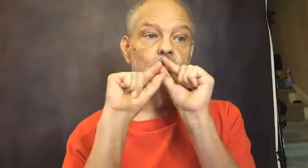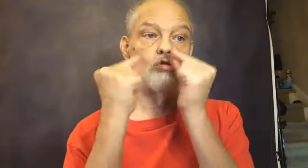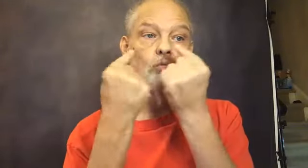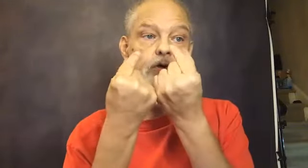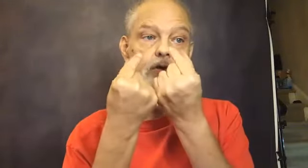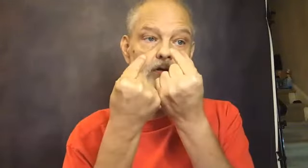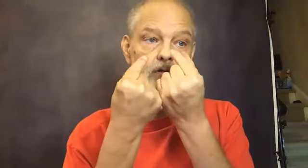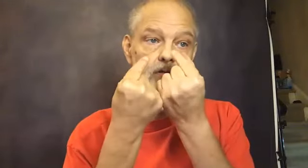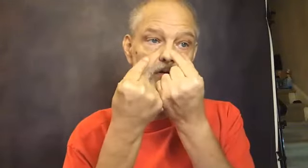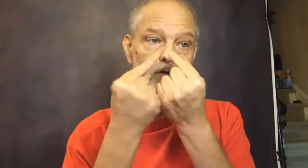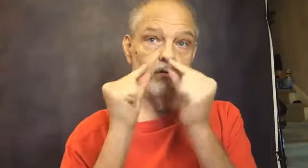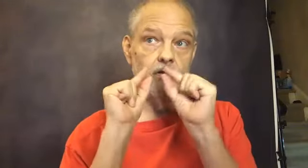group.